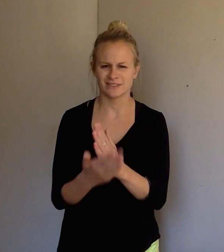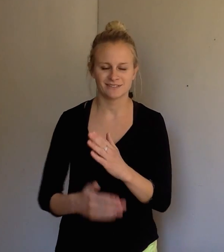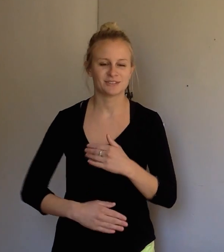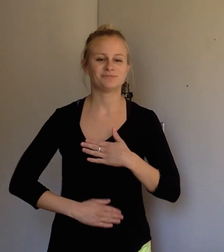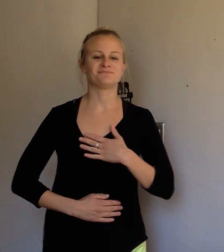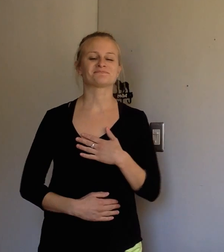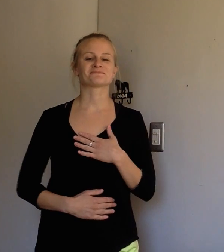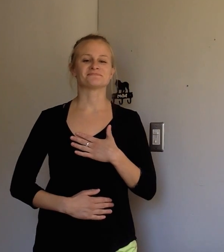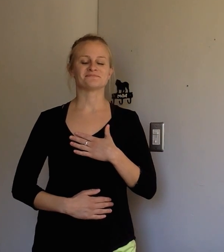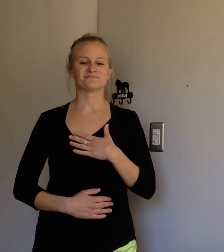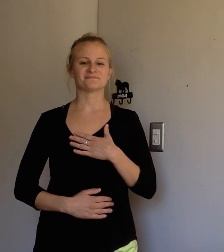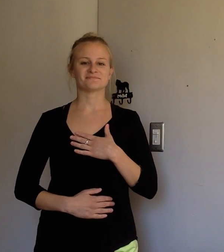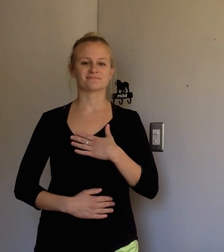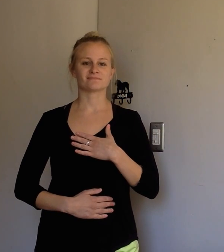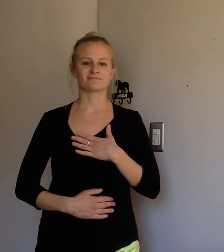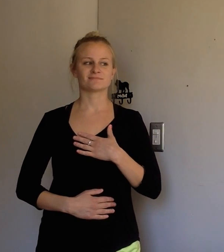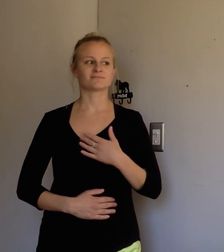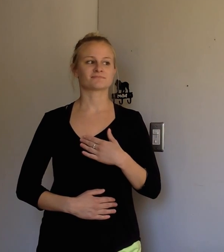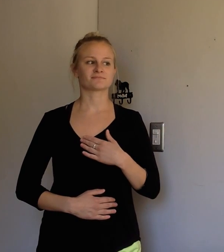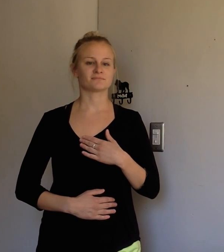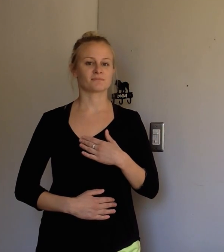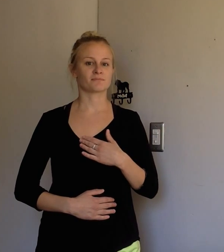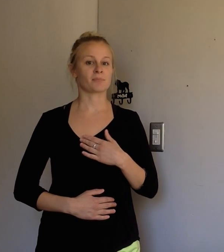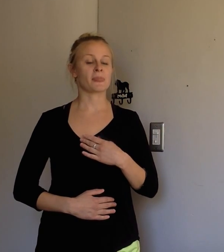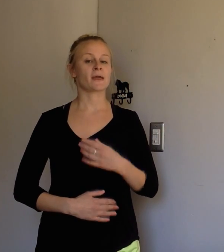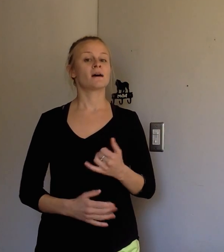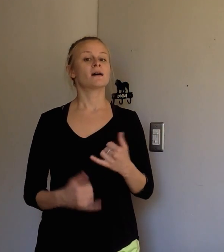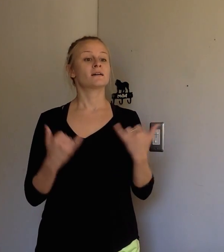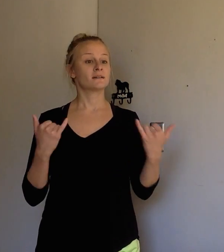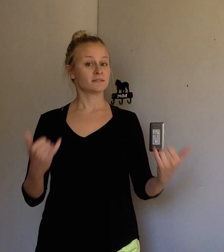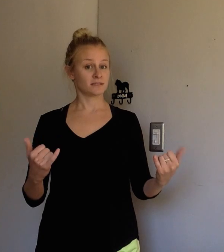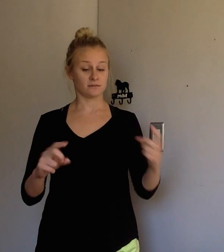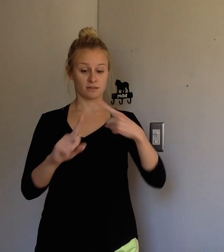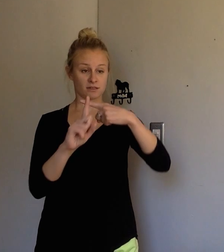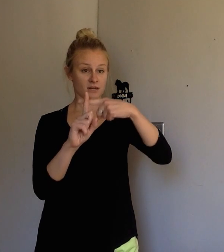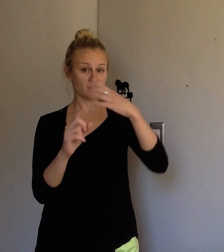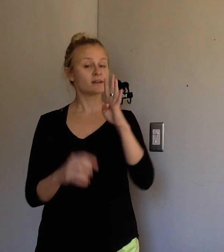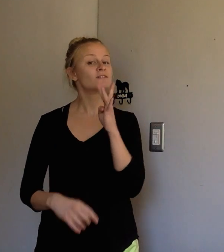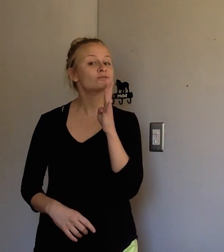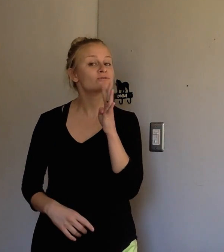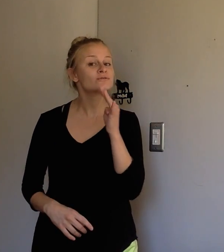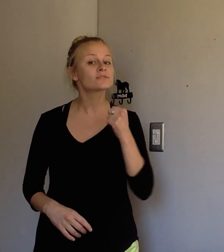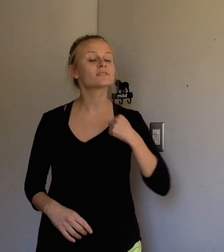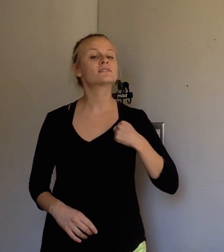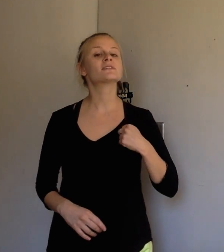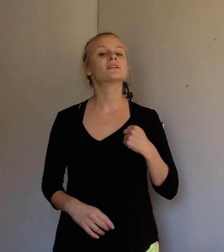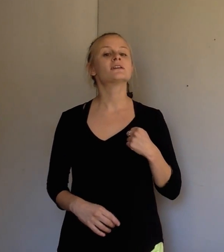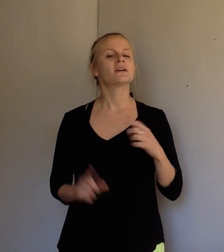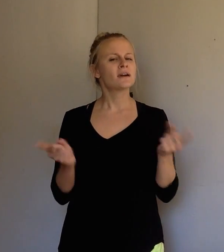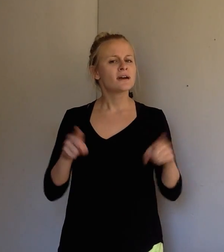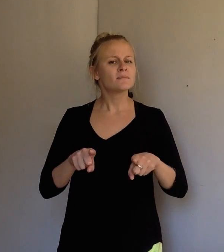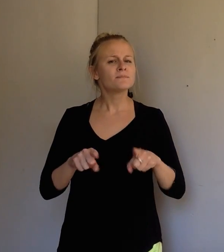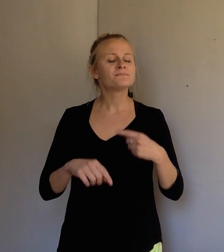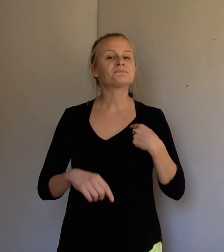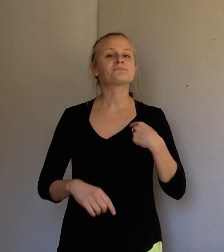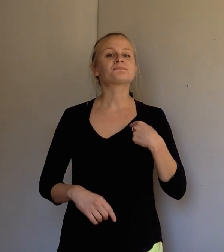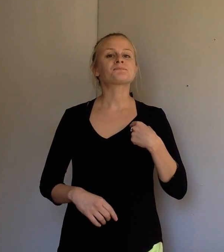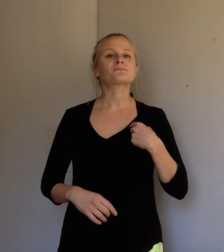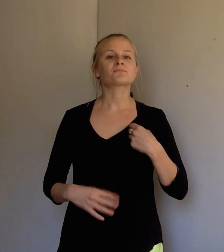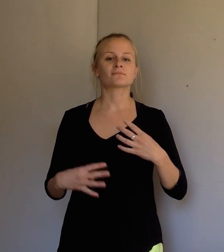very fine movement of the rib cage to squeeze the air out. And in fact, we're the only animals that can do this. It's why we can talk at all. Now,